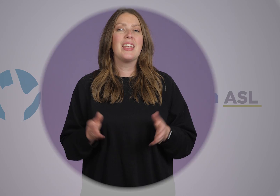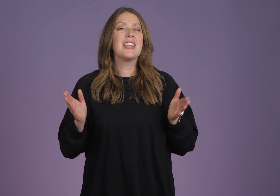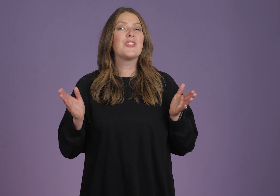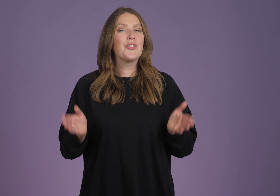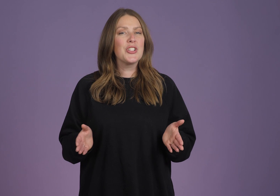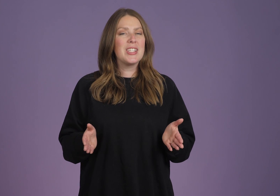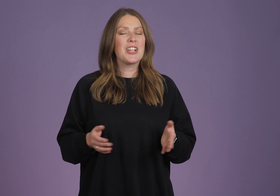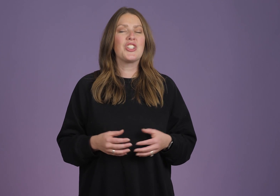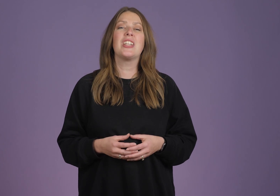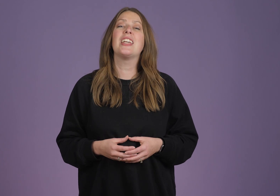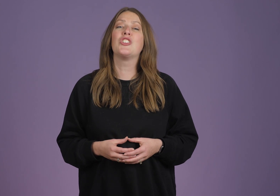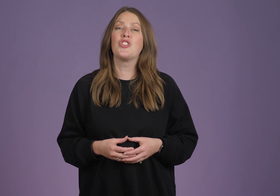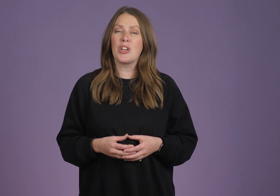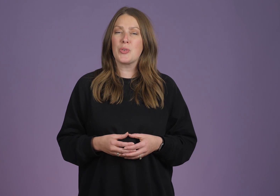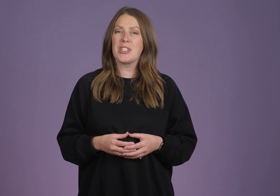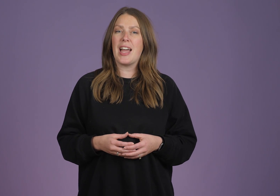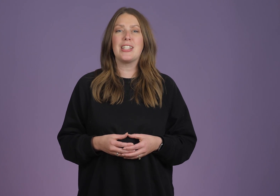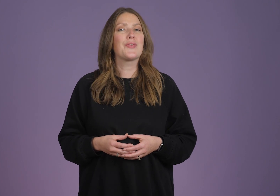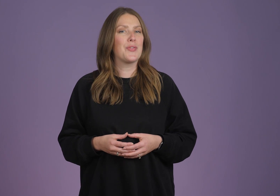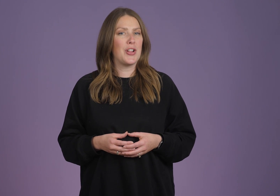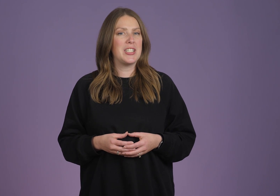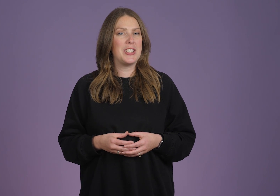This first section is general signs for volunteers.